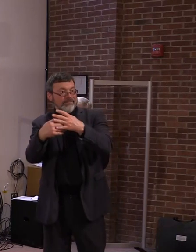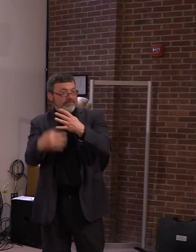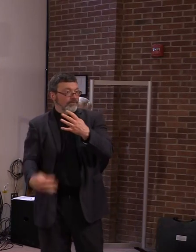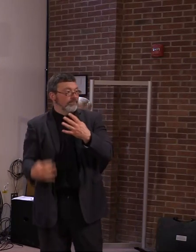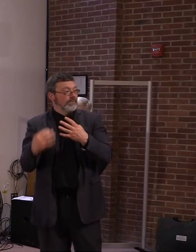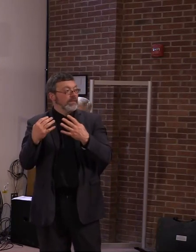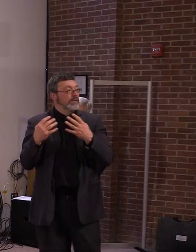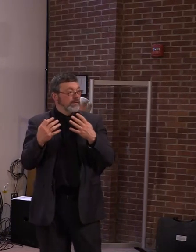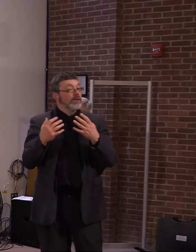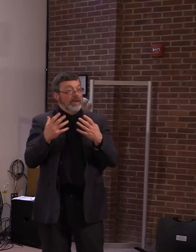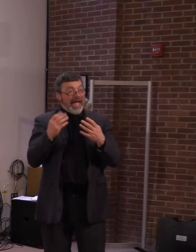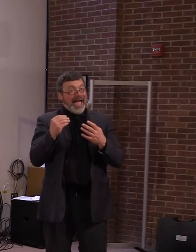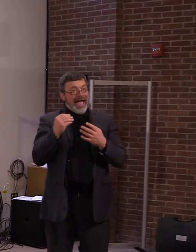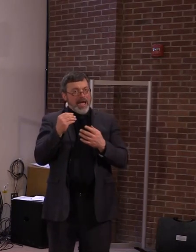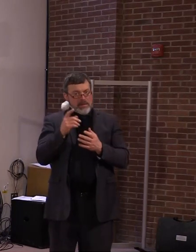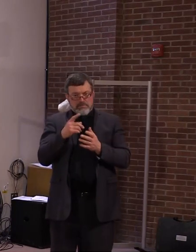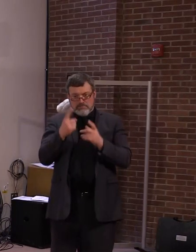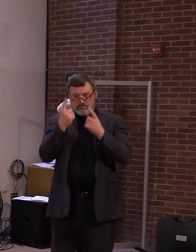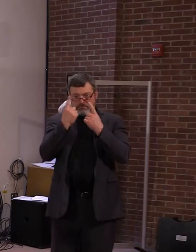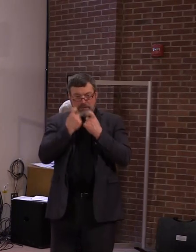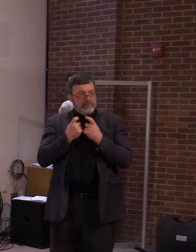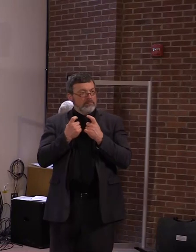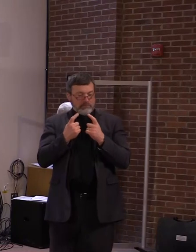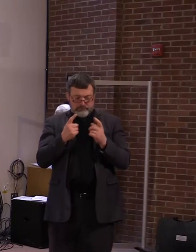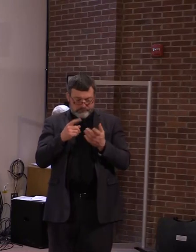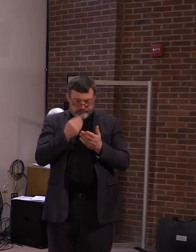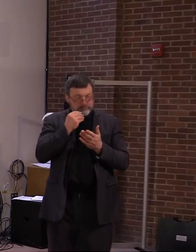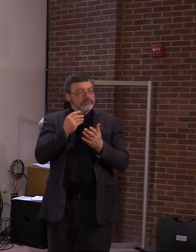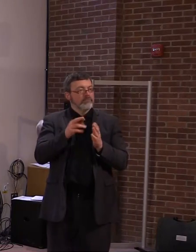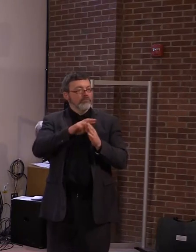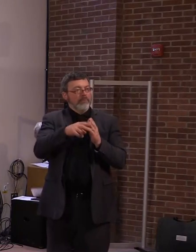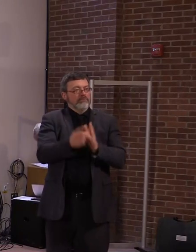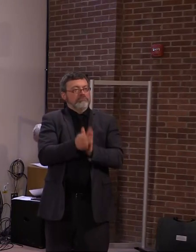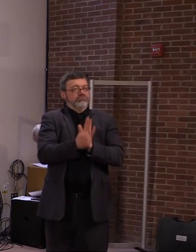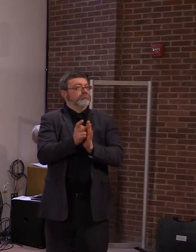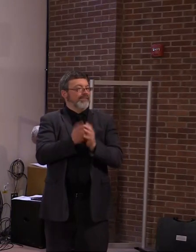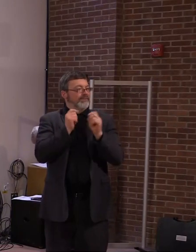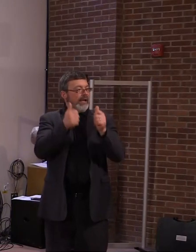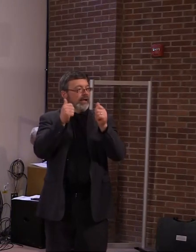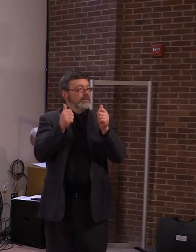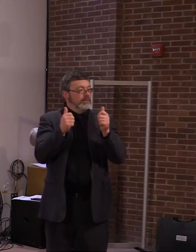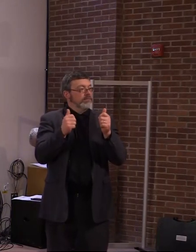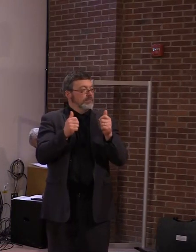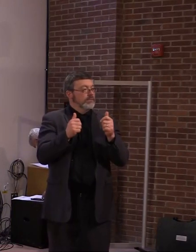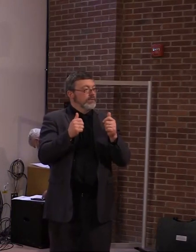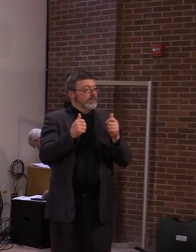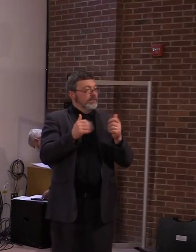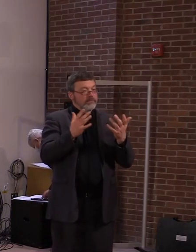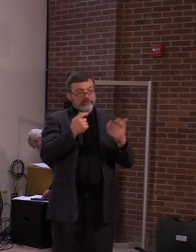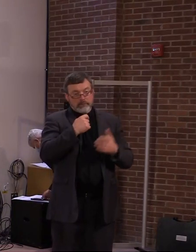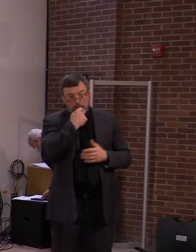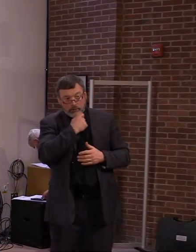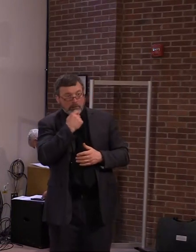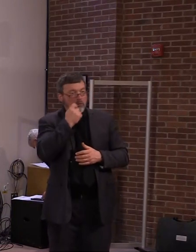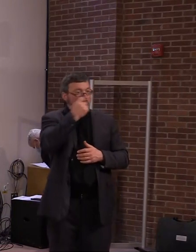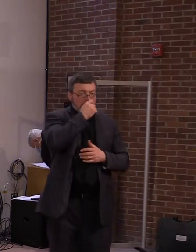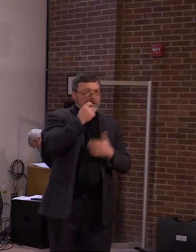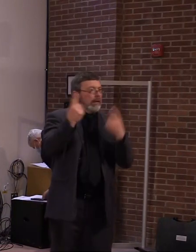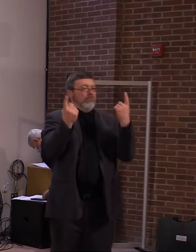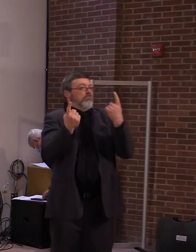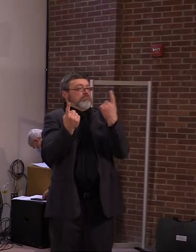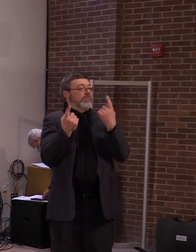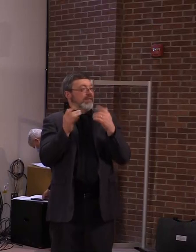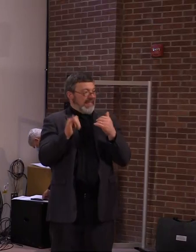so that when you're going to events or you can get a test and know the results almost instantaneously, and then make